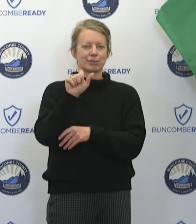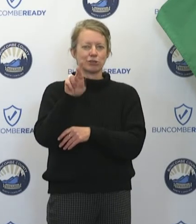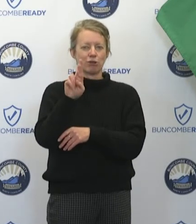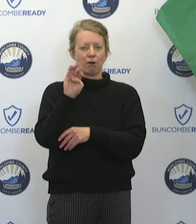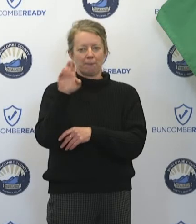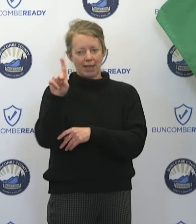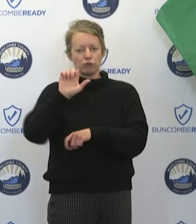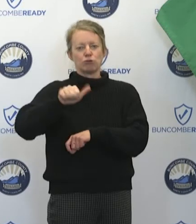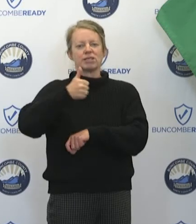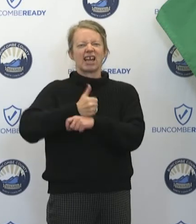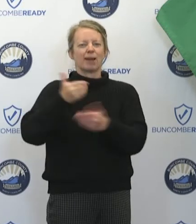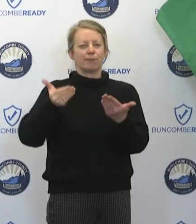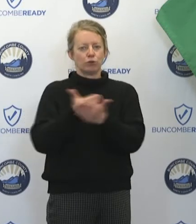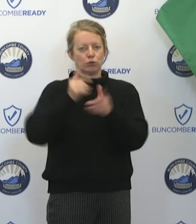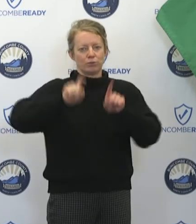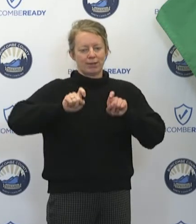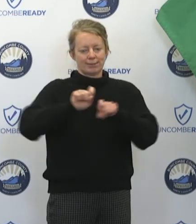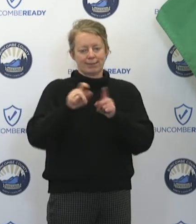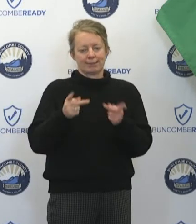in Buncombe County.